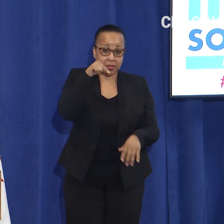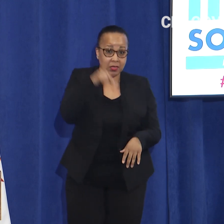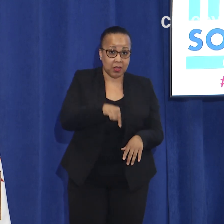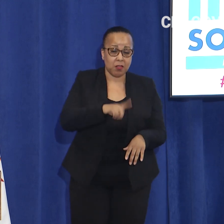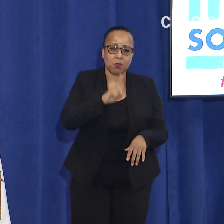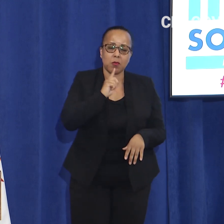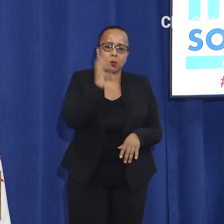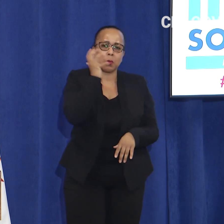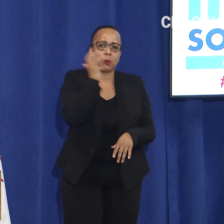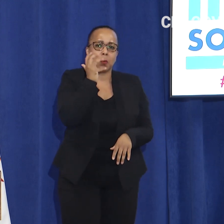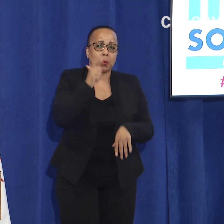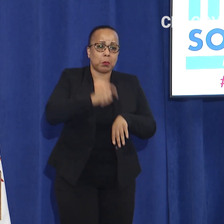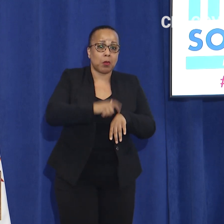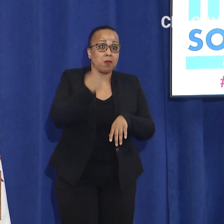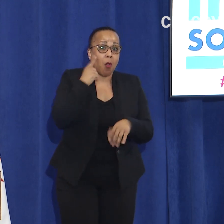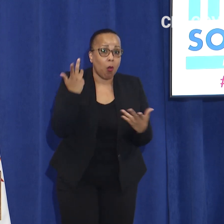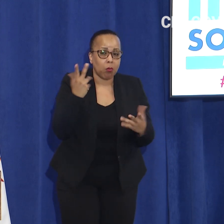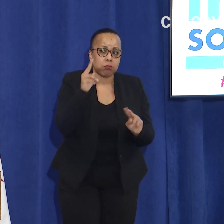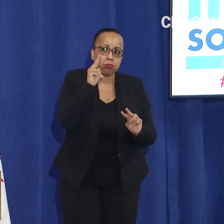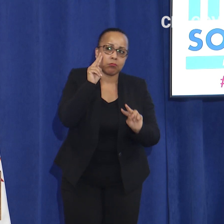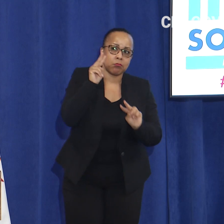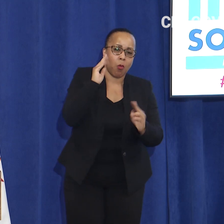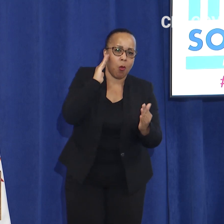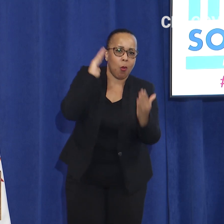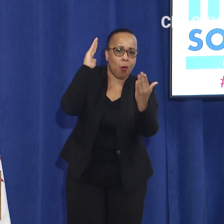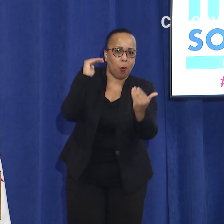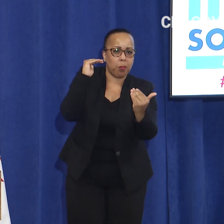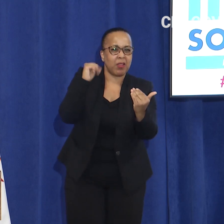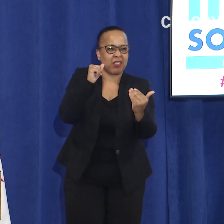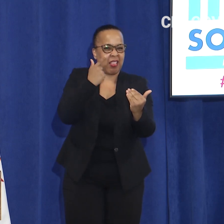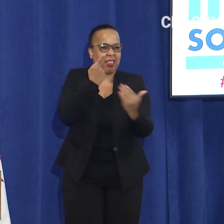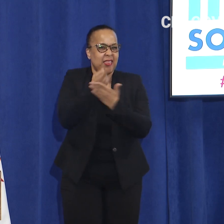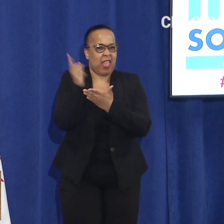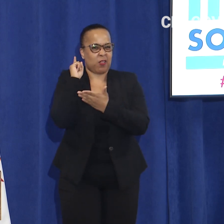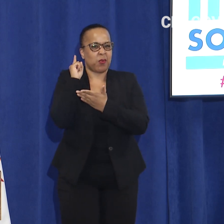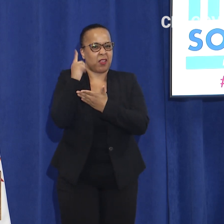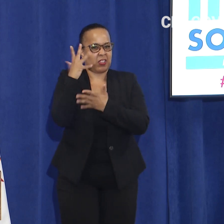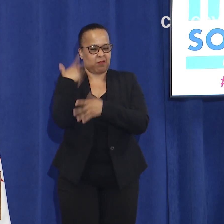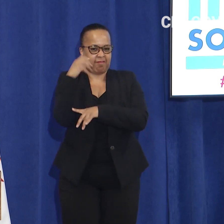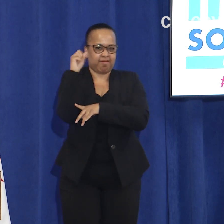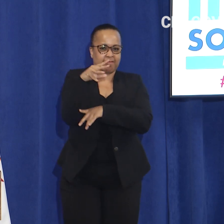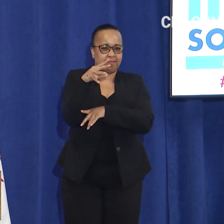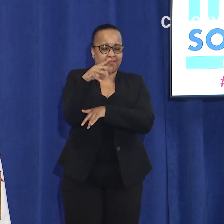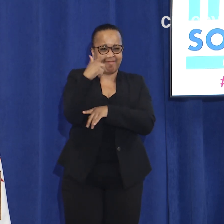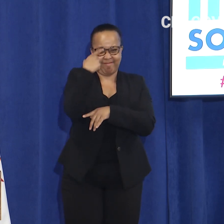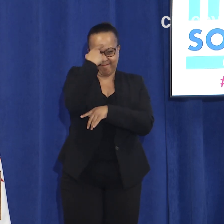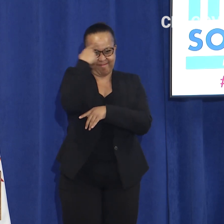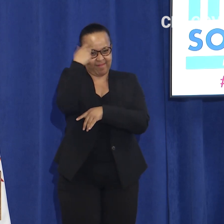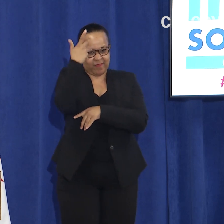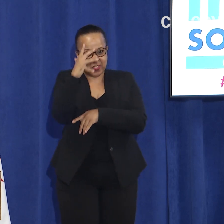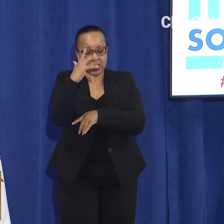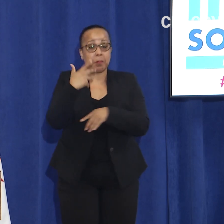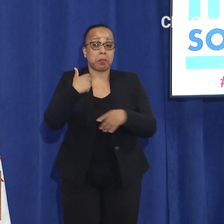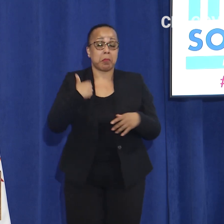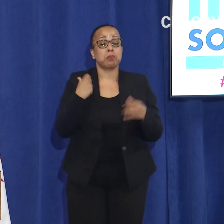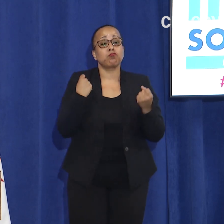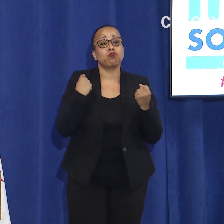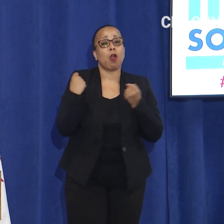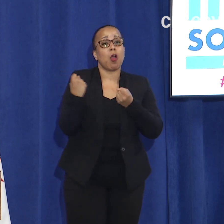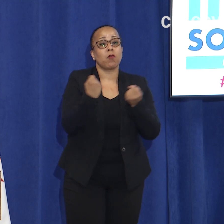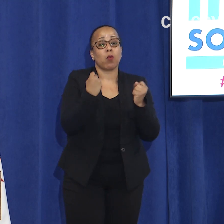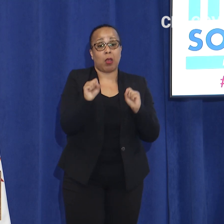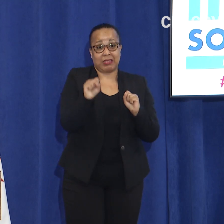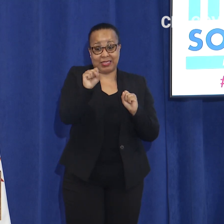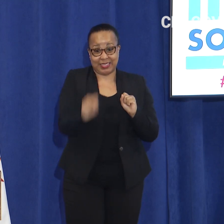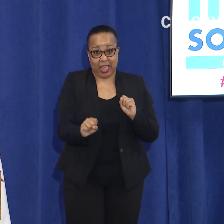incredible moment of hope. I talked about this last week, and it'll stay with me for the rest of my days. Driving around the